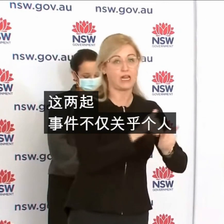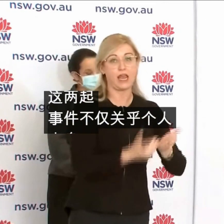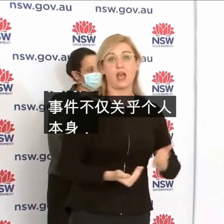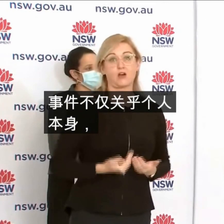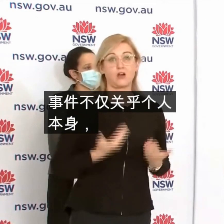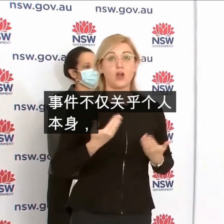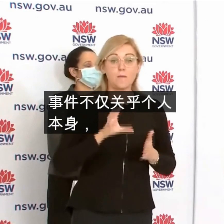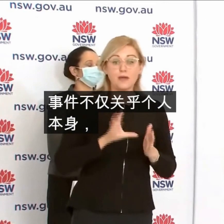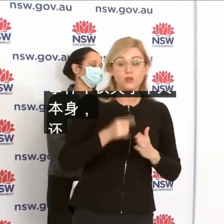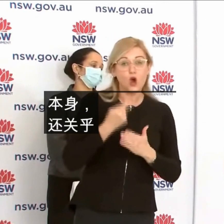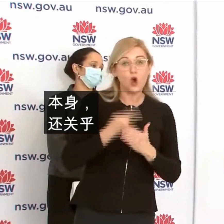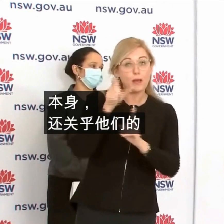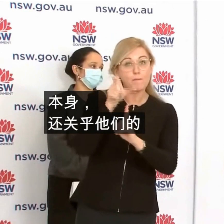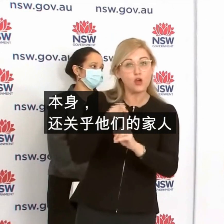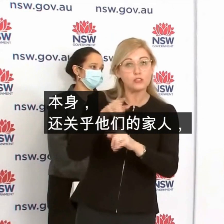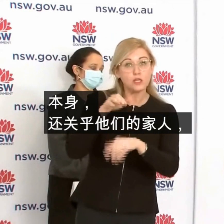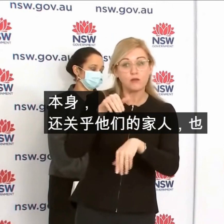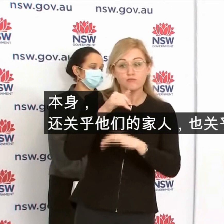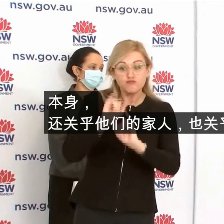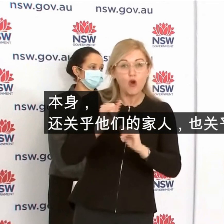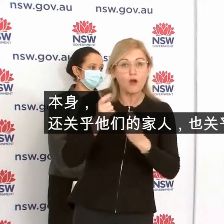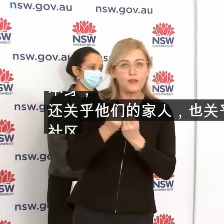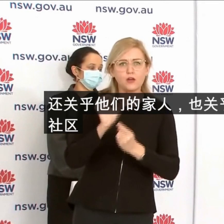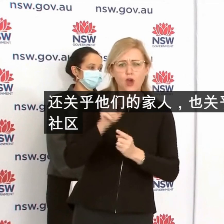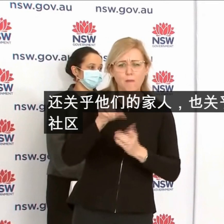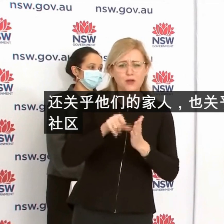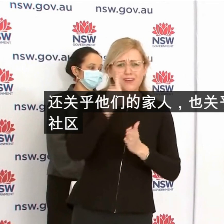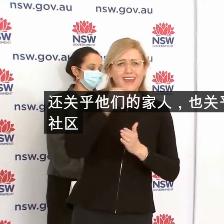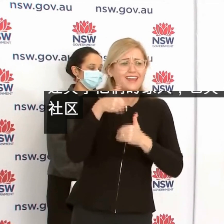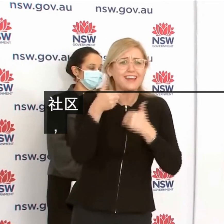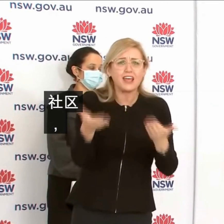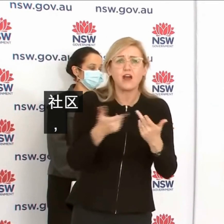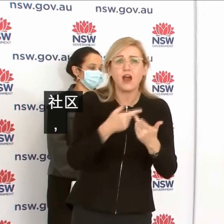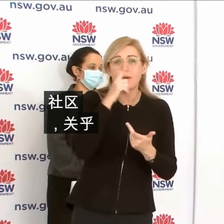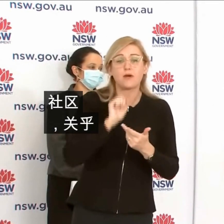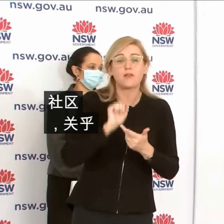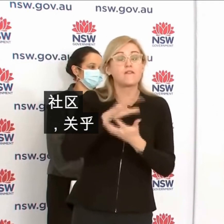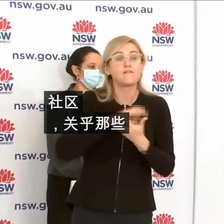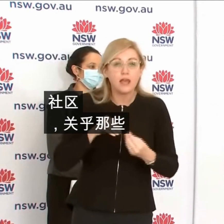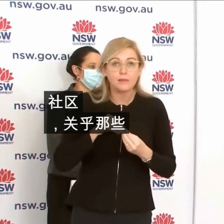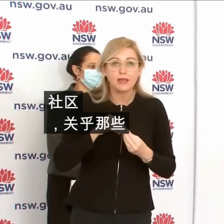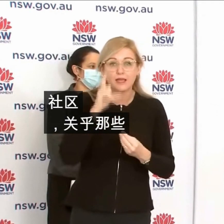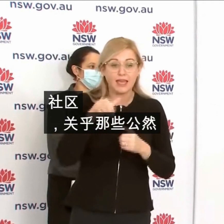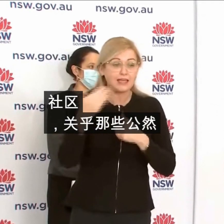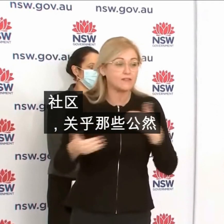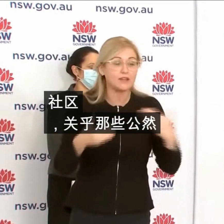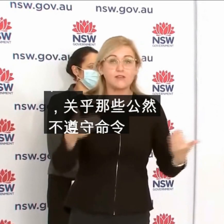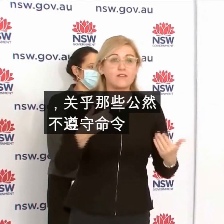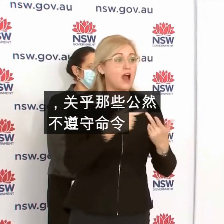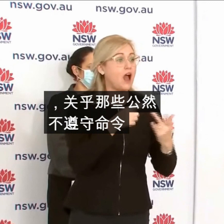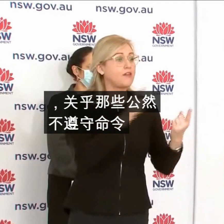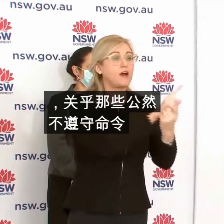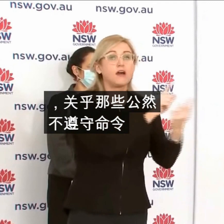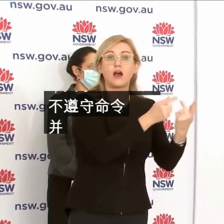the person themselves, it's about their family, it's about their community, it's about people who openly go outside